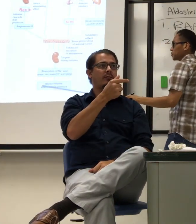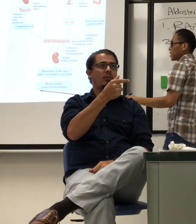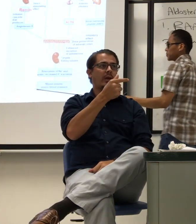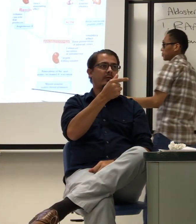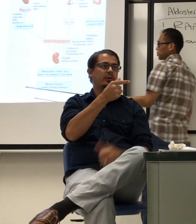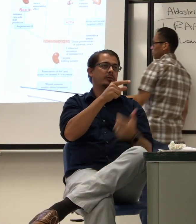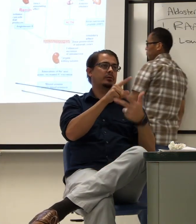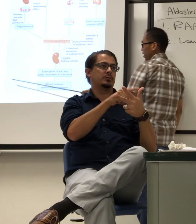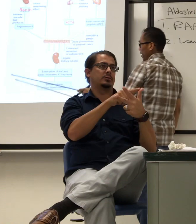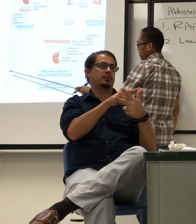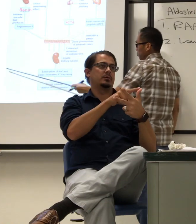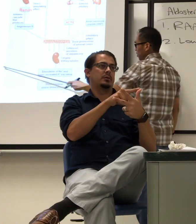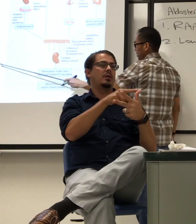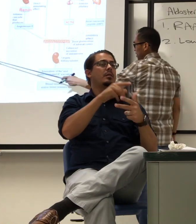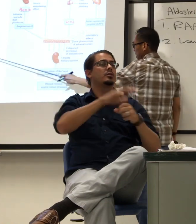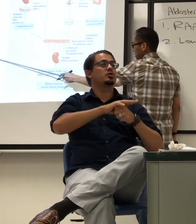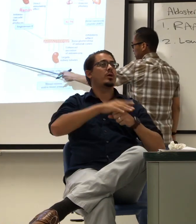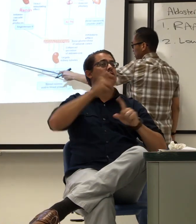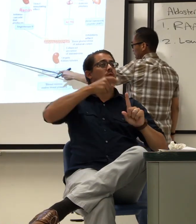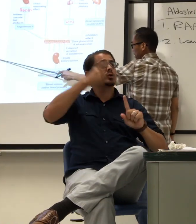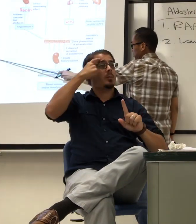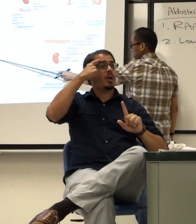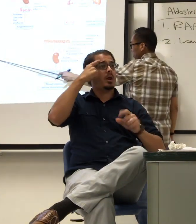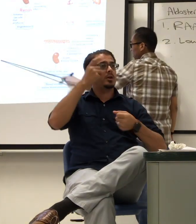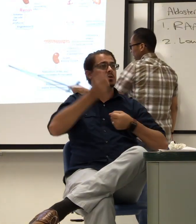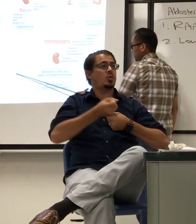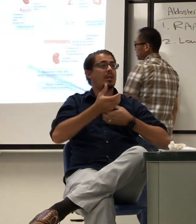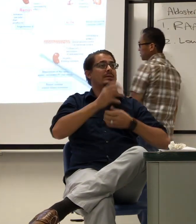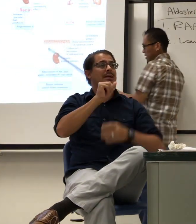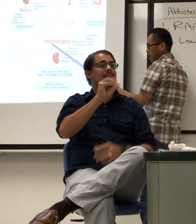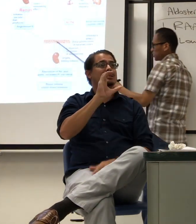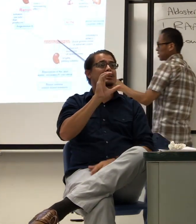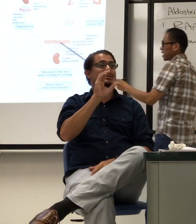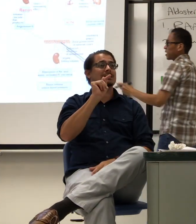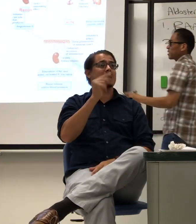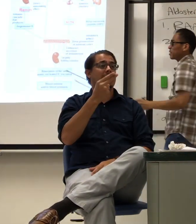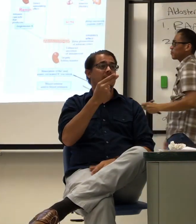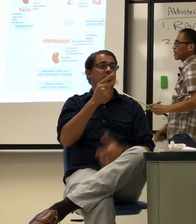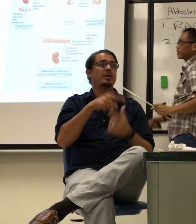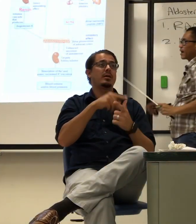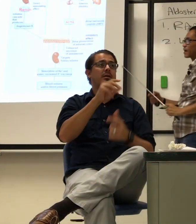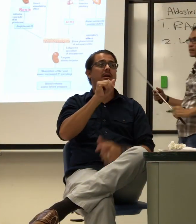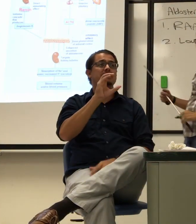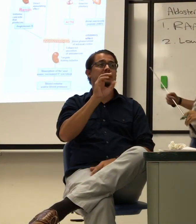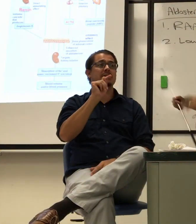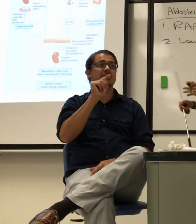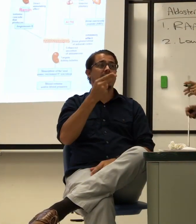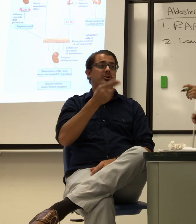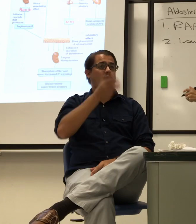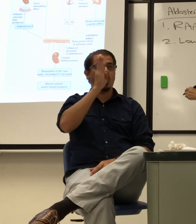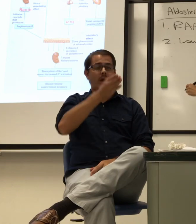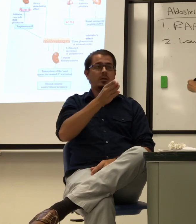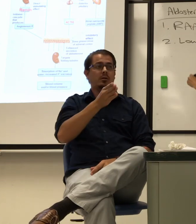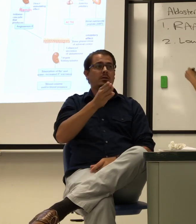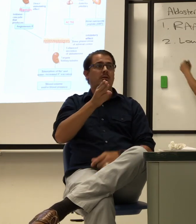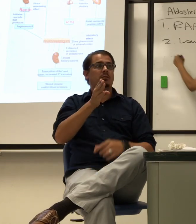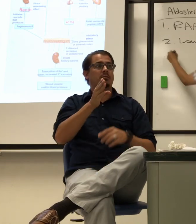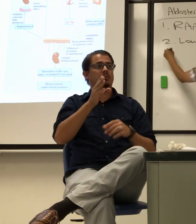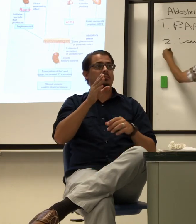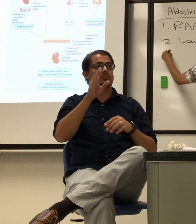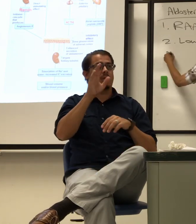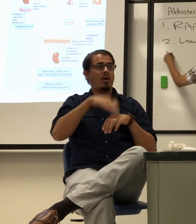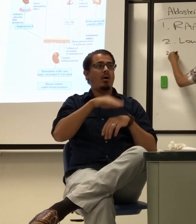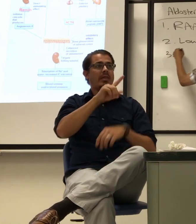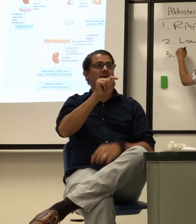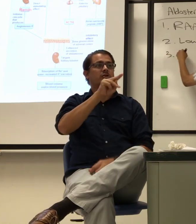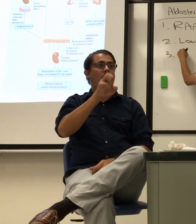glomerulosa. The stress will trigger the brain to release ACTH. ACTH, again, can directly act on zona glomerulosa. So